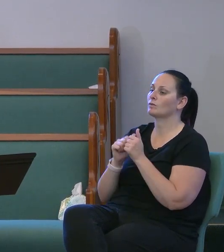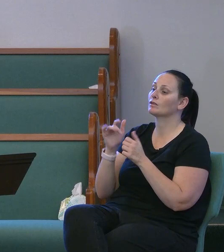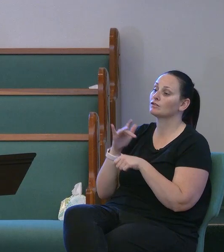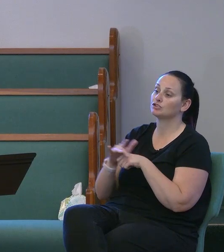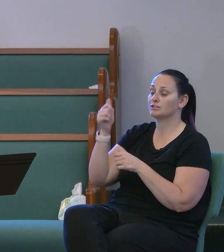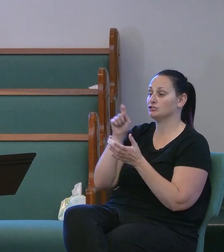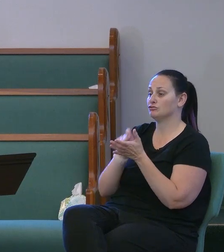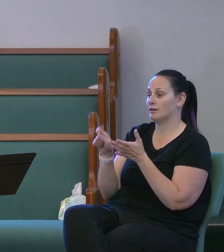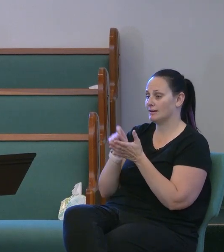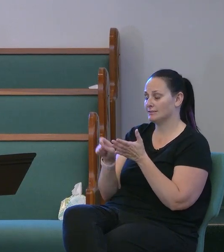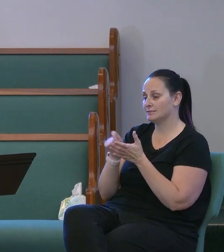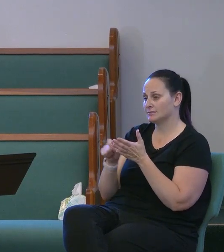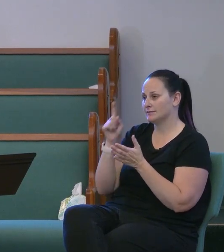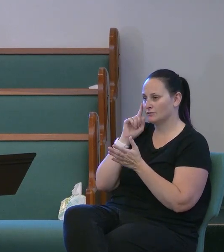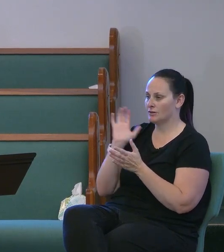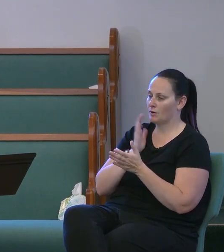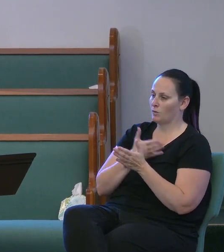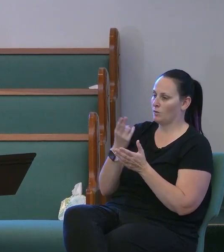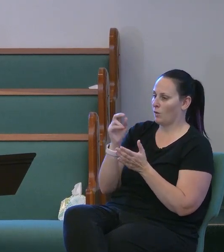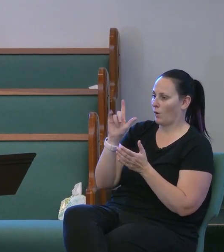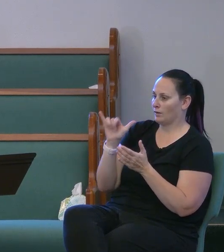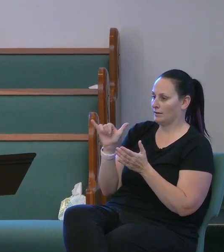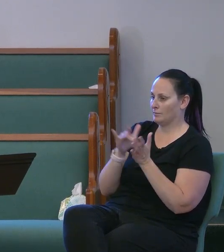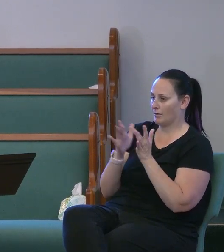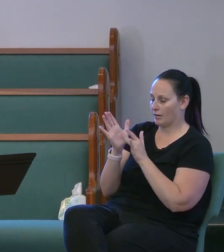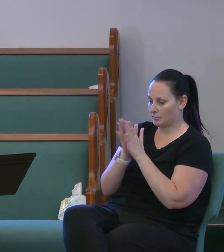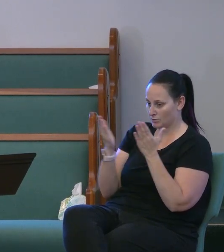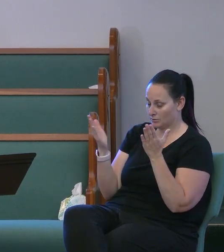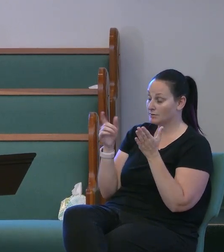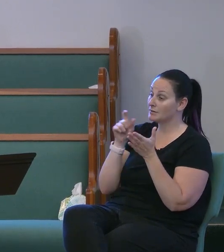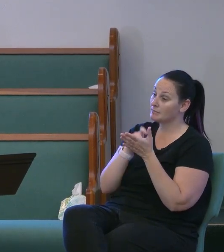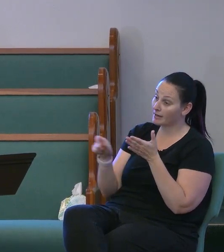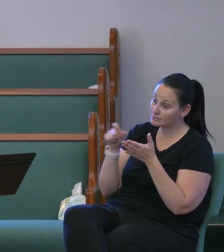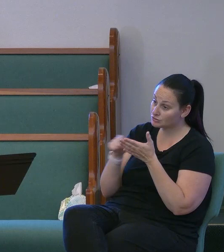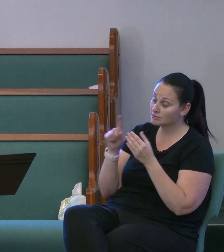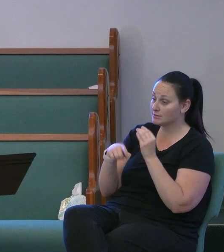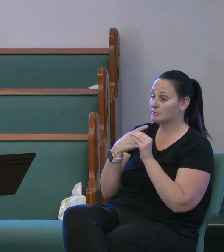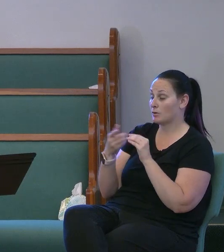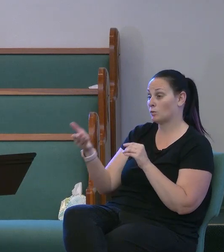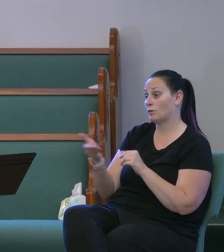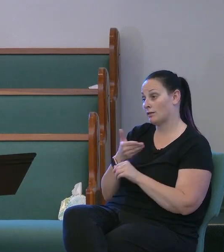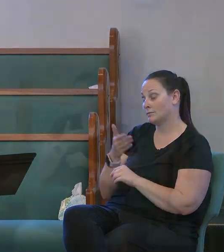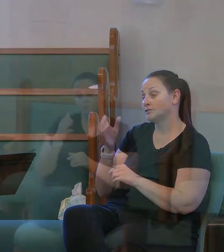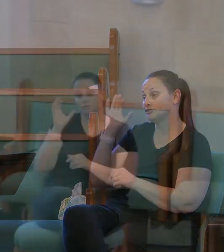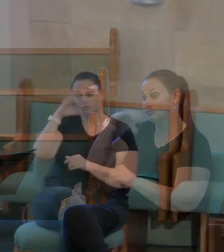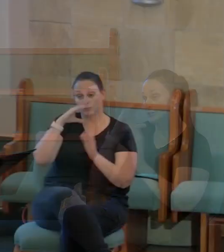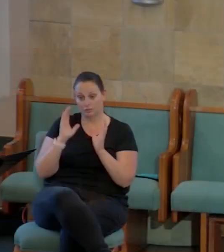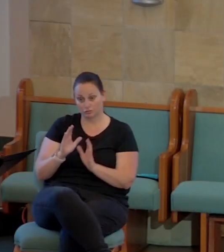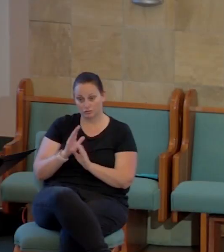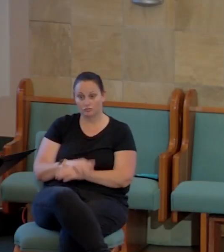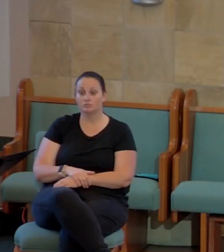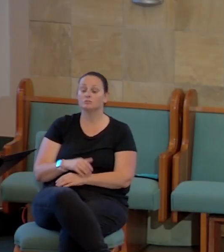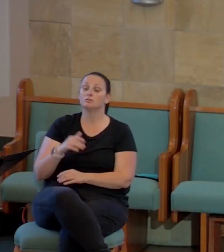writings in our Holy Bible are passages about welcoming the stranger,